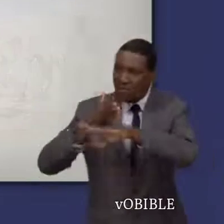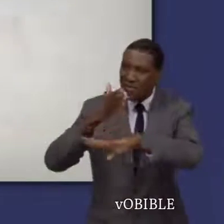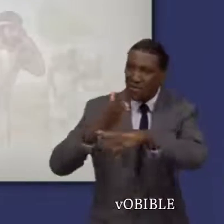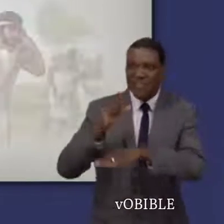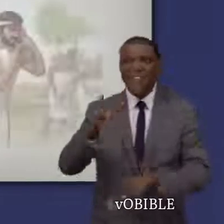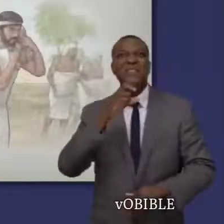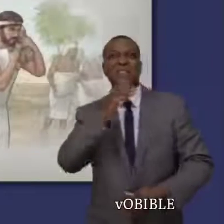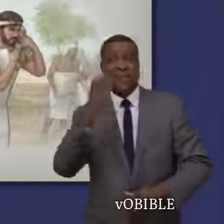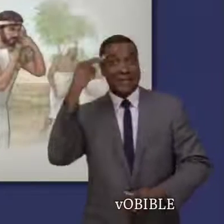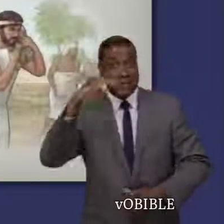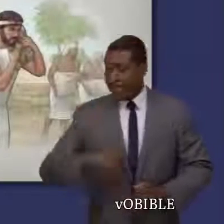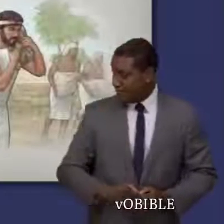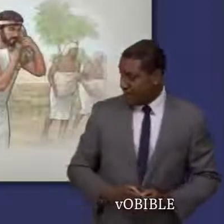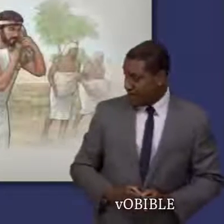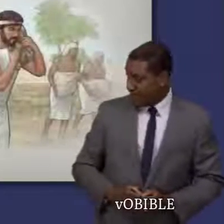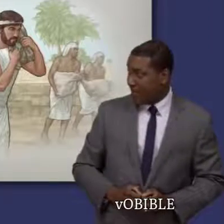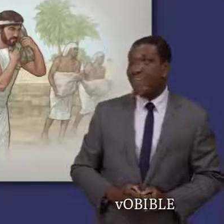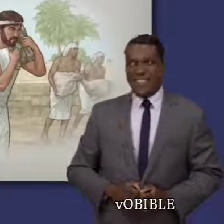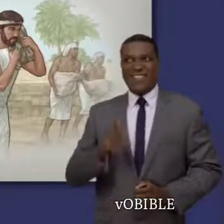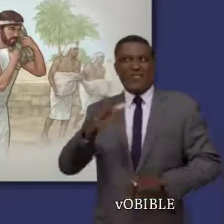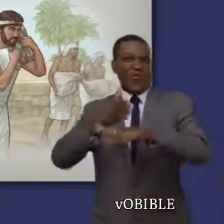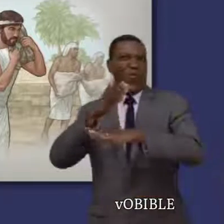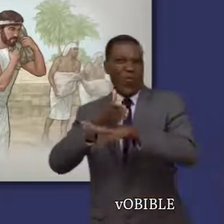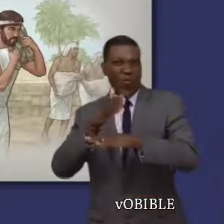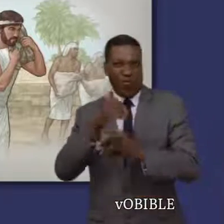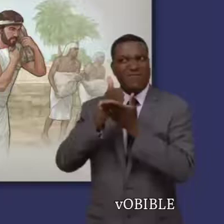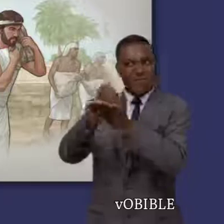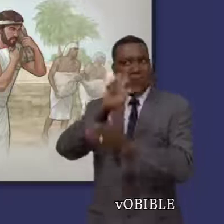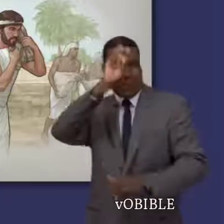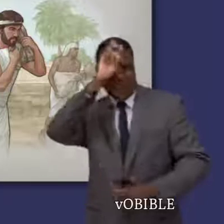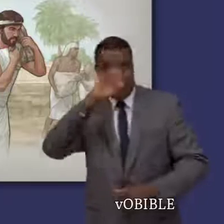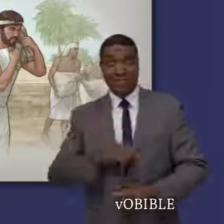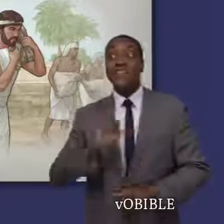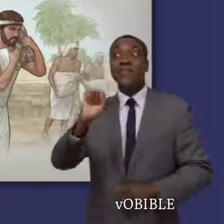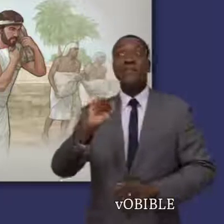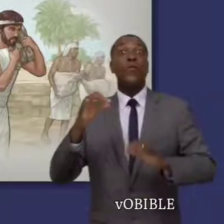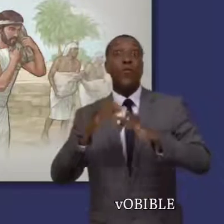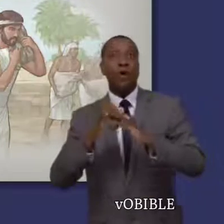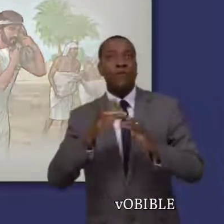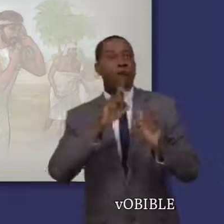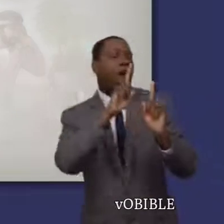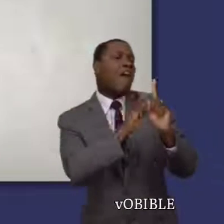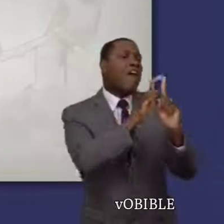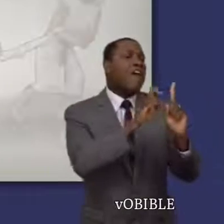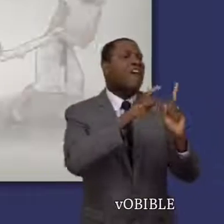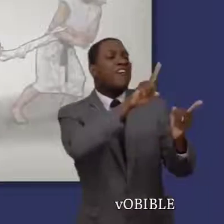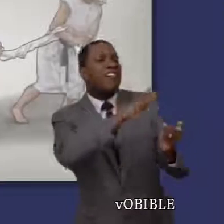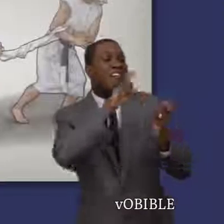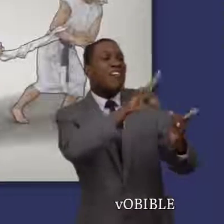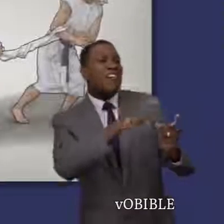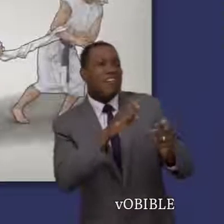and becomes a slave to Potiphar, a court official of Pharaoh. Potiphar's wife, later tries